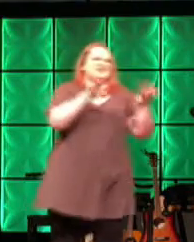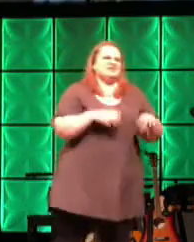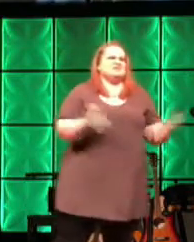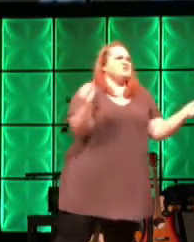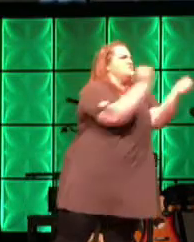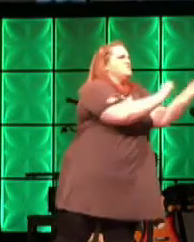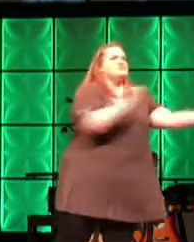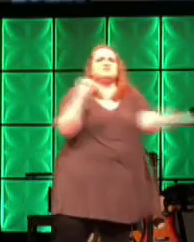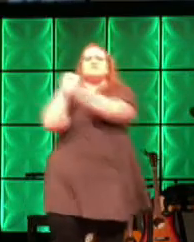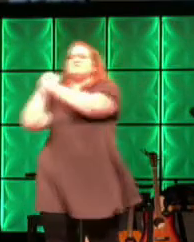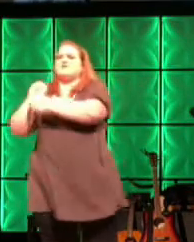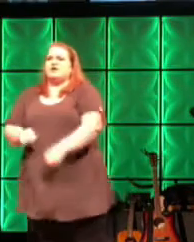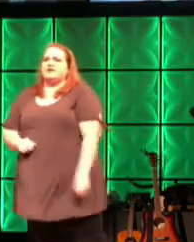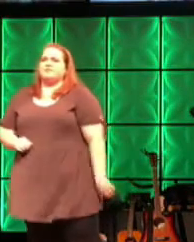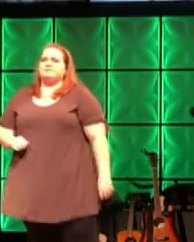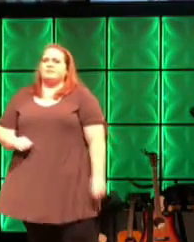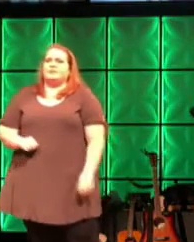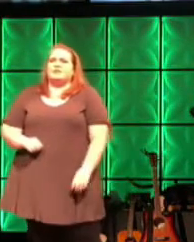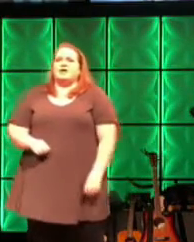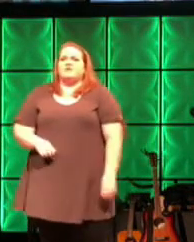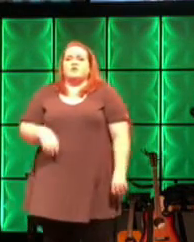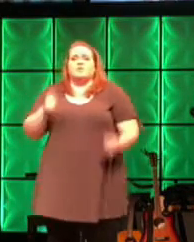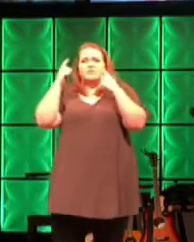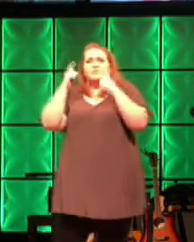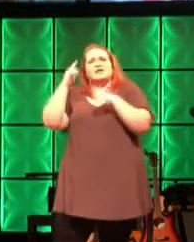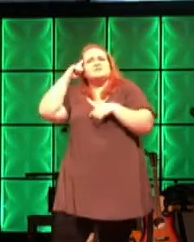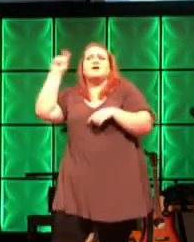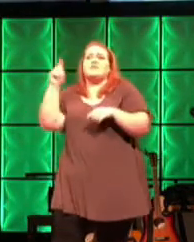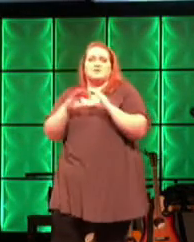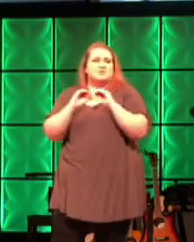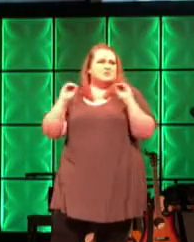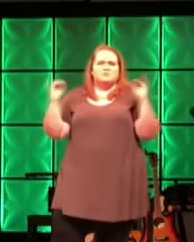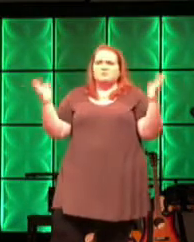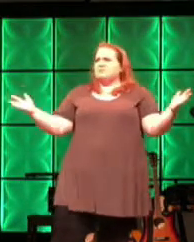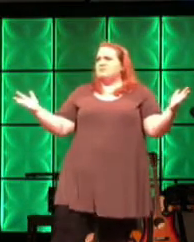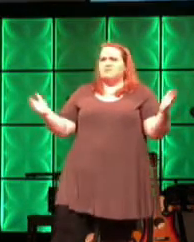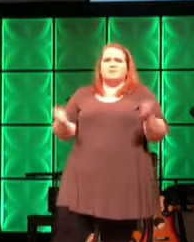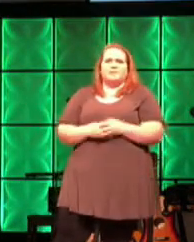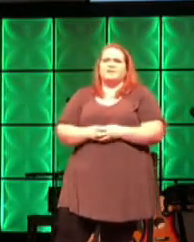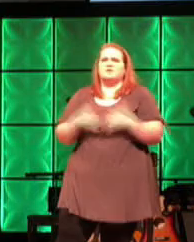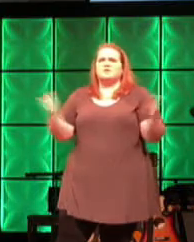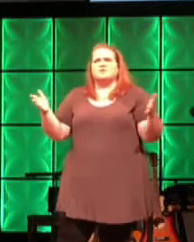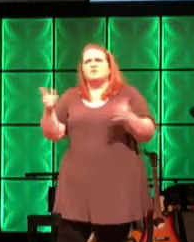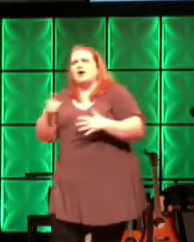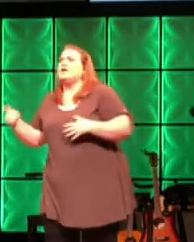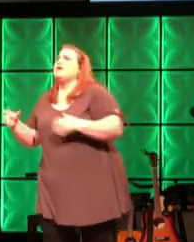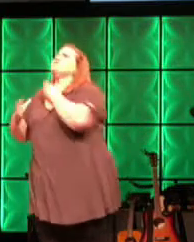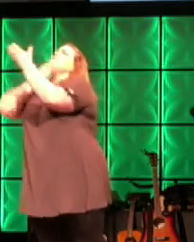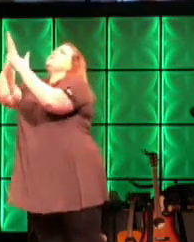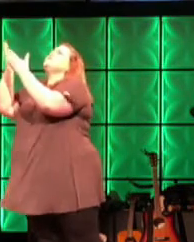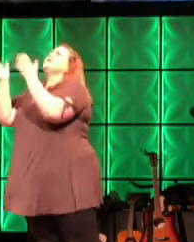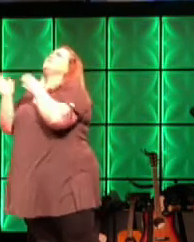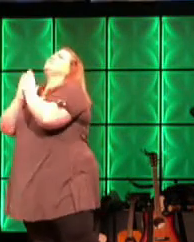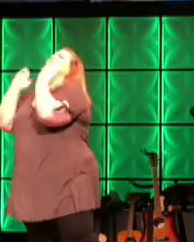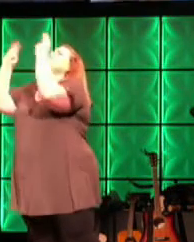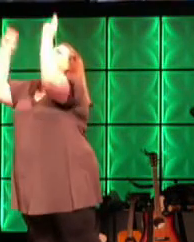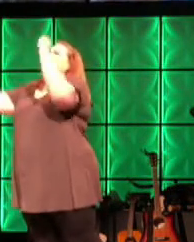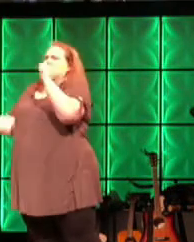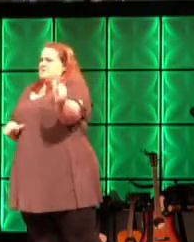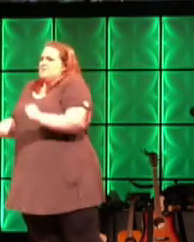incessant crucify. For what was missed by each tribe, by those who cried out their Hosanna boast and those who